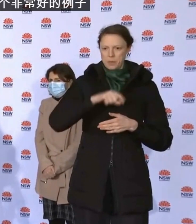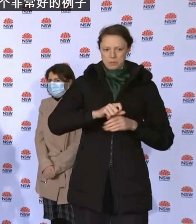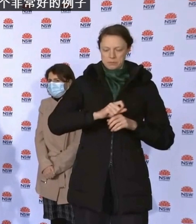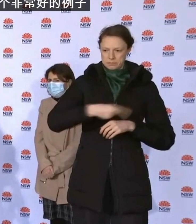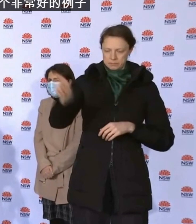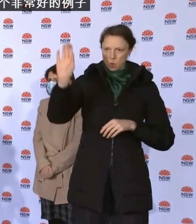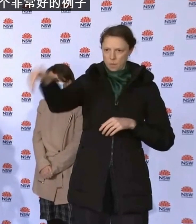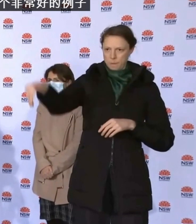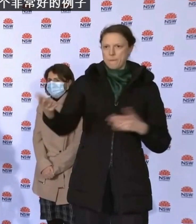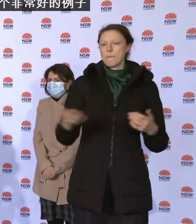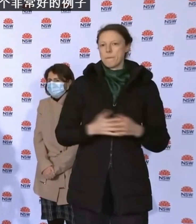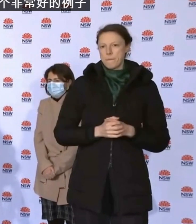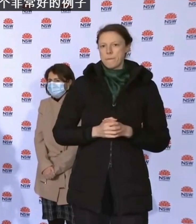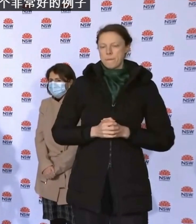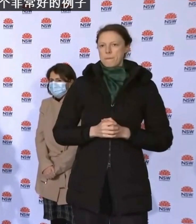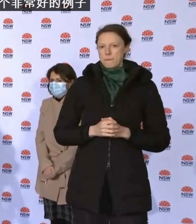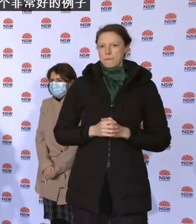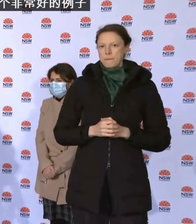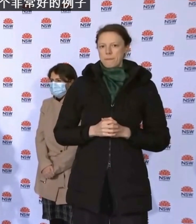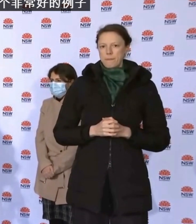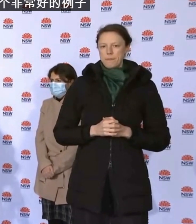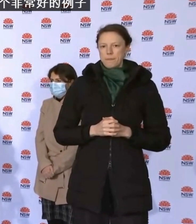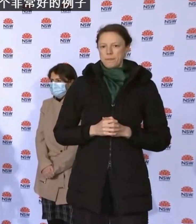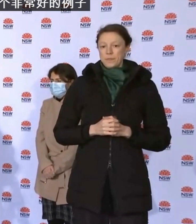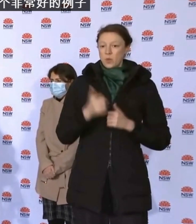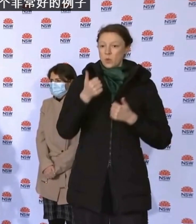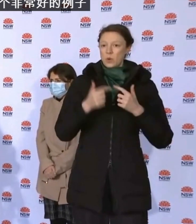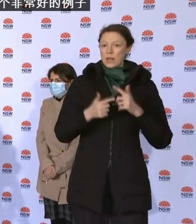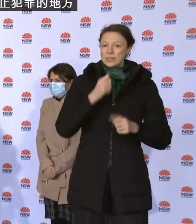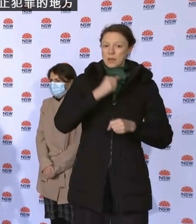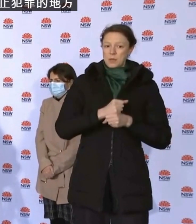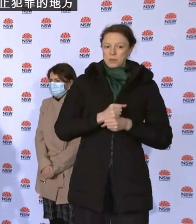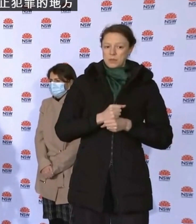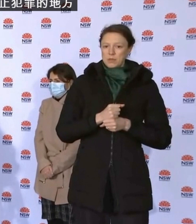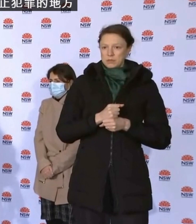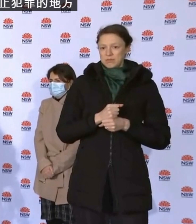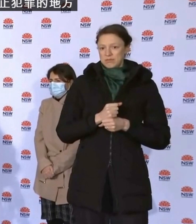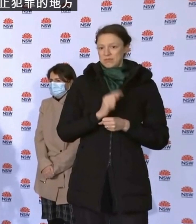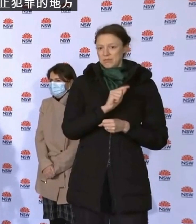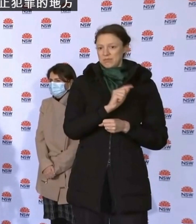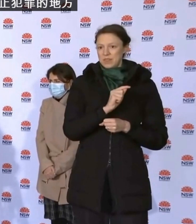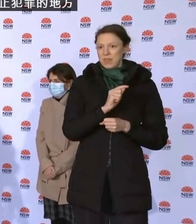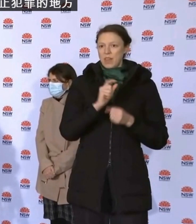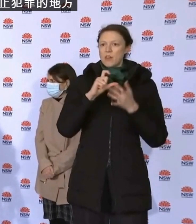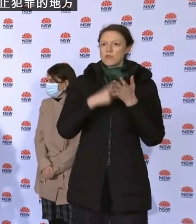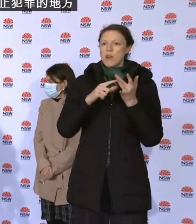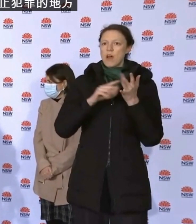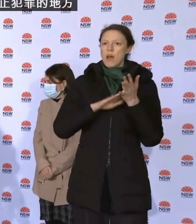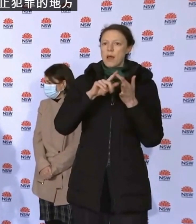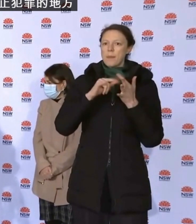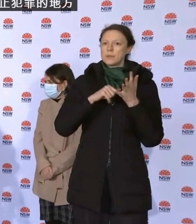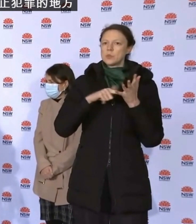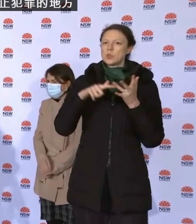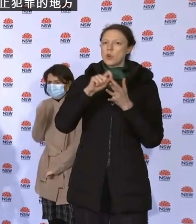residences where they actually live. A really, really good example, again, of where Crime Stoppers, New South